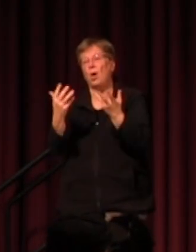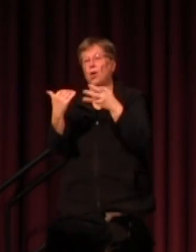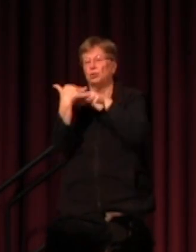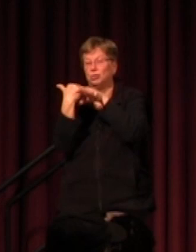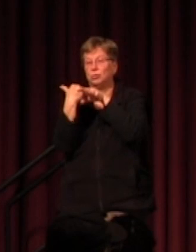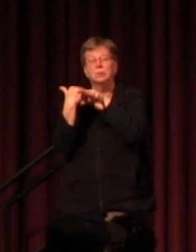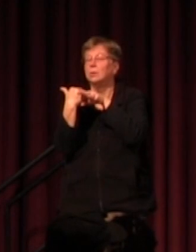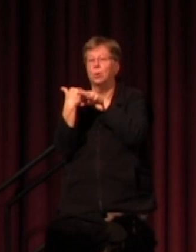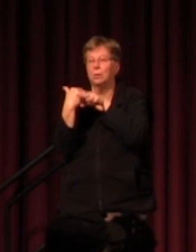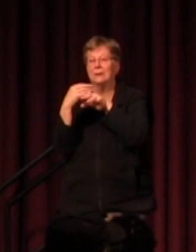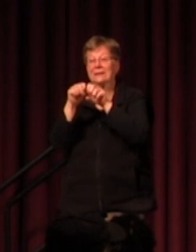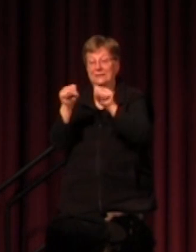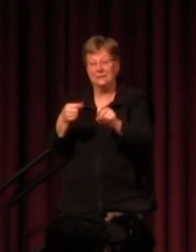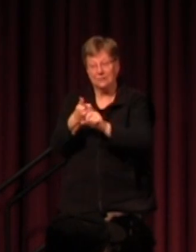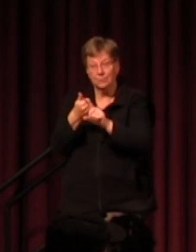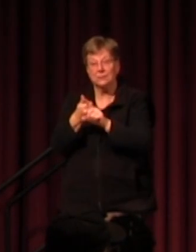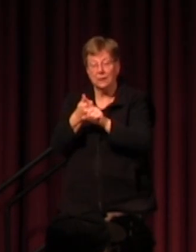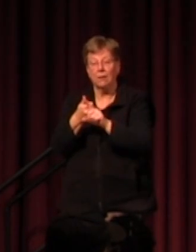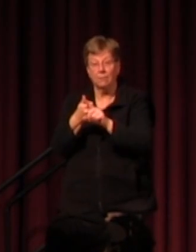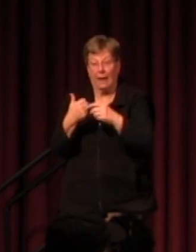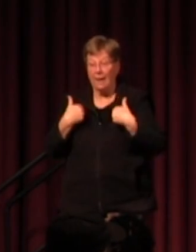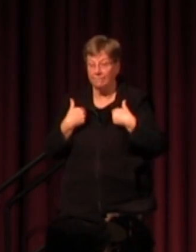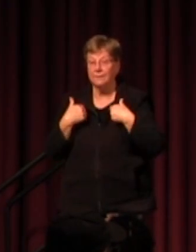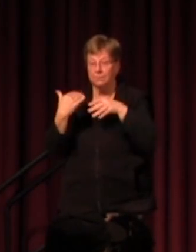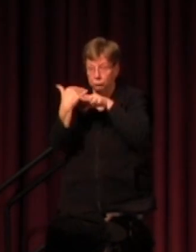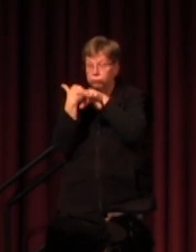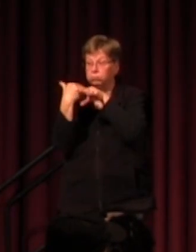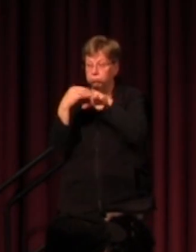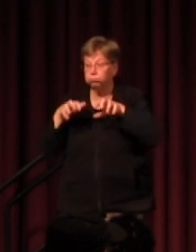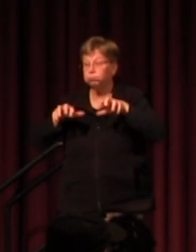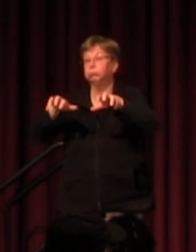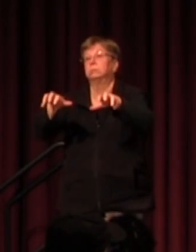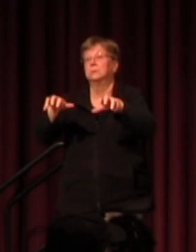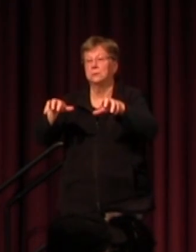have a system that has traffic jams.